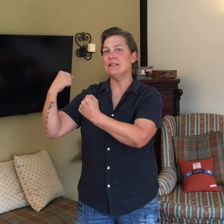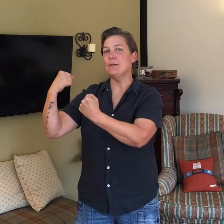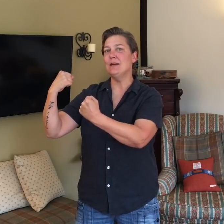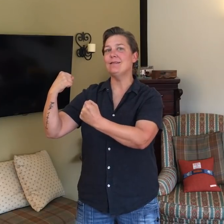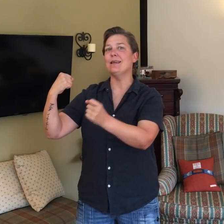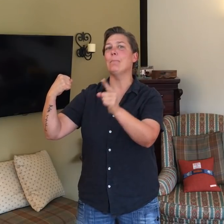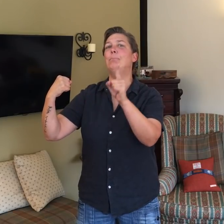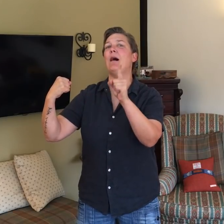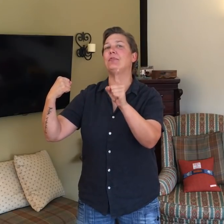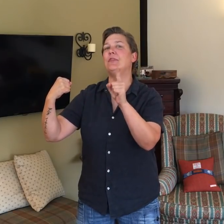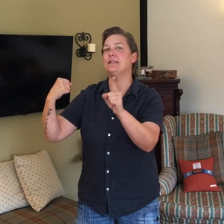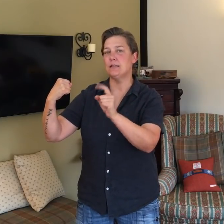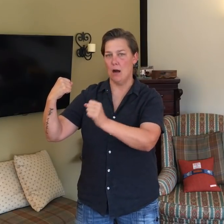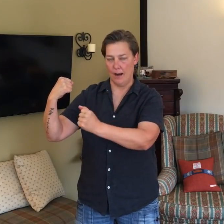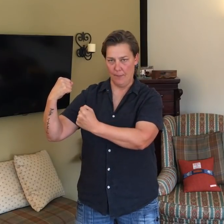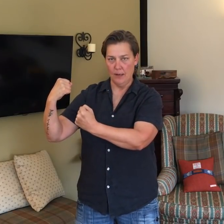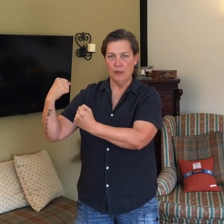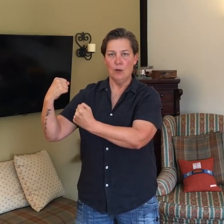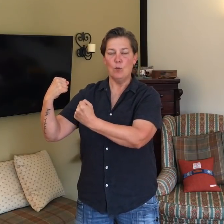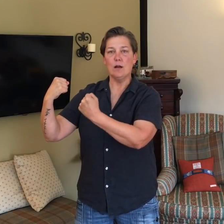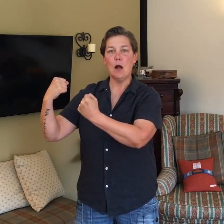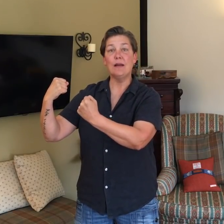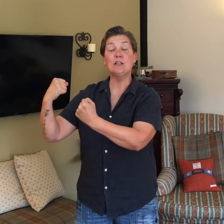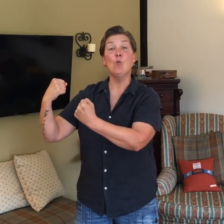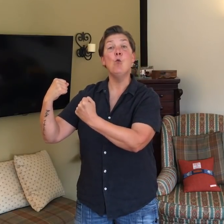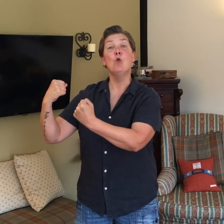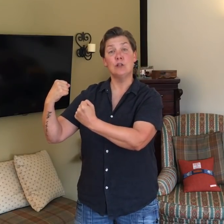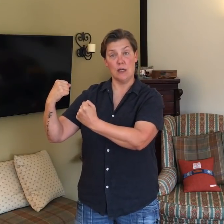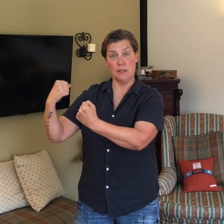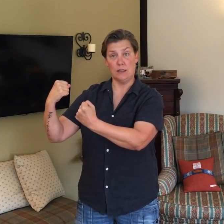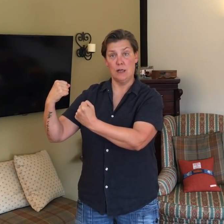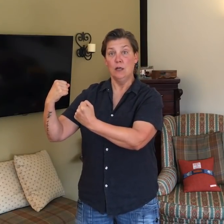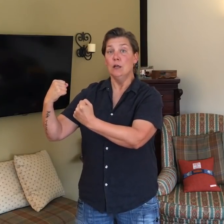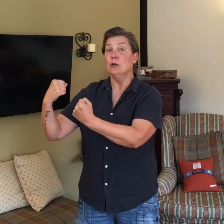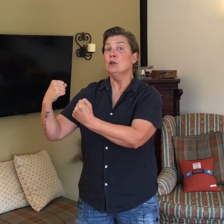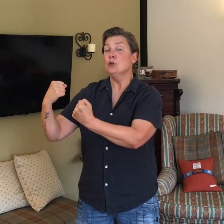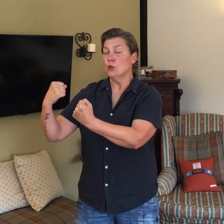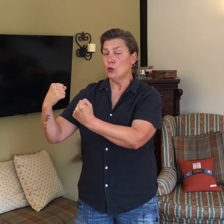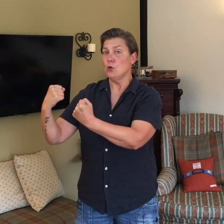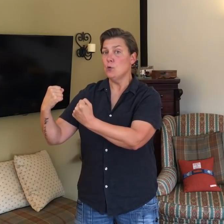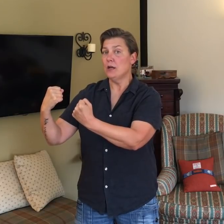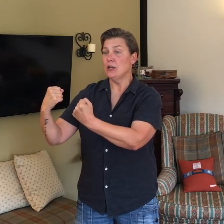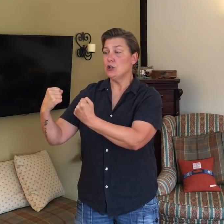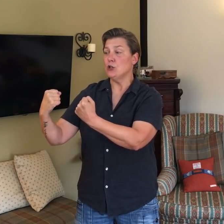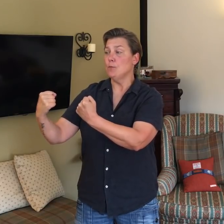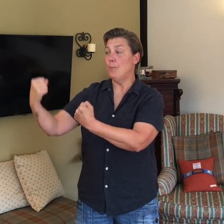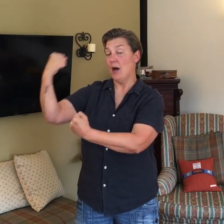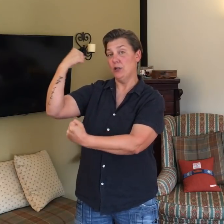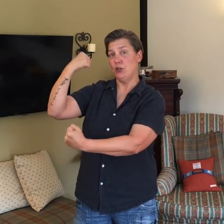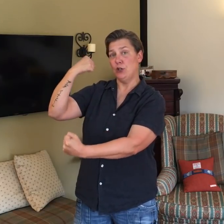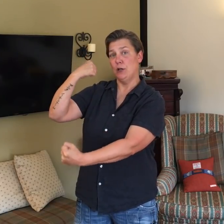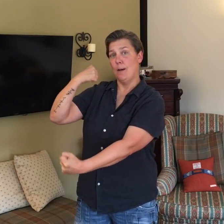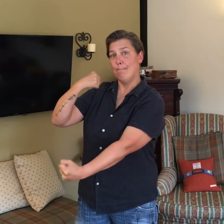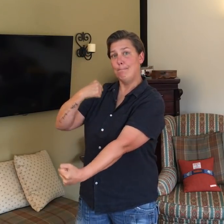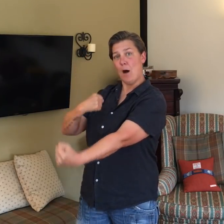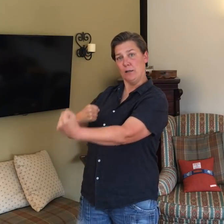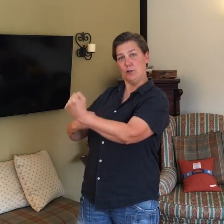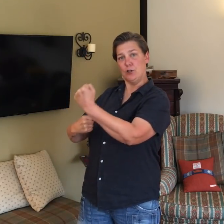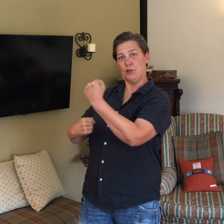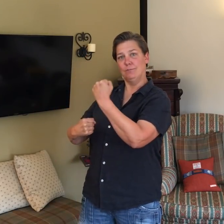similar thing, but this time, we are coming towards us. So you are gonna do punch, punch.